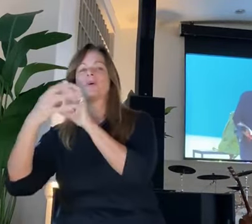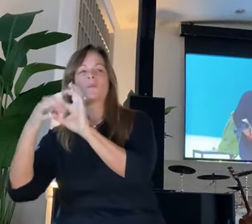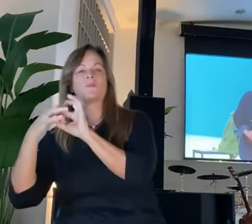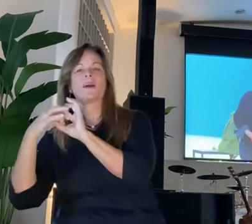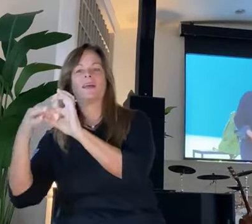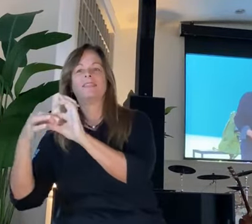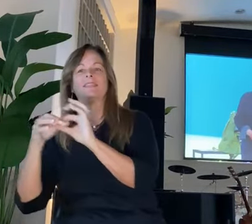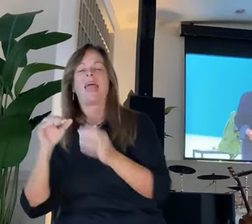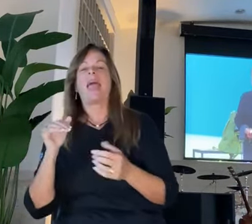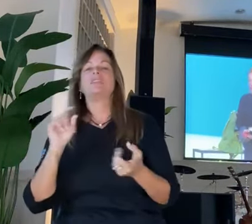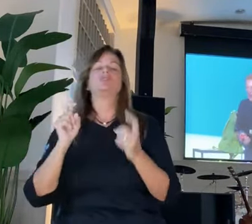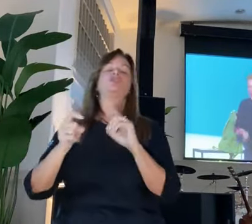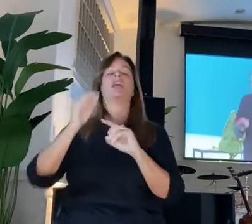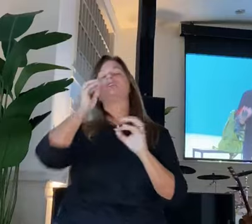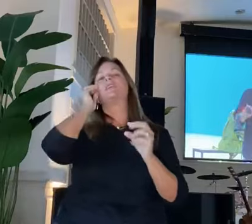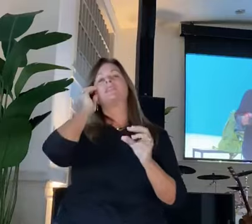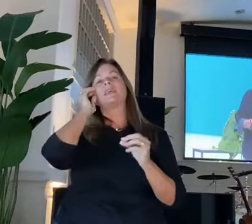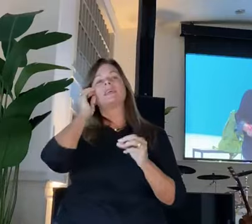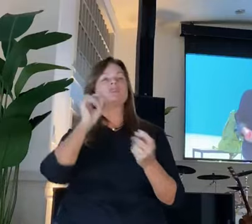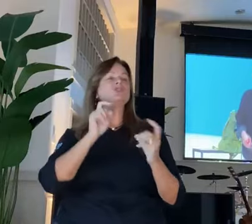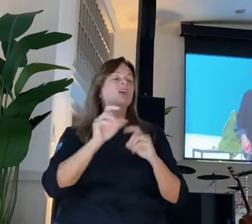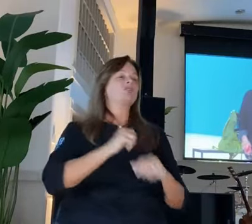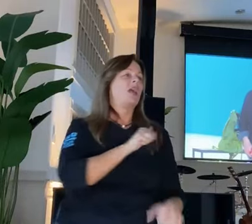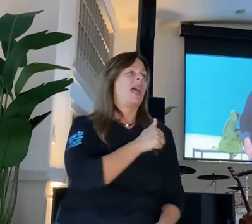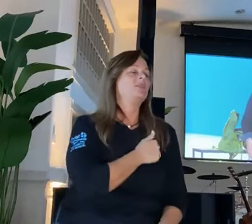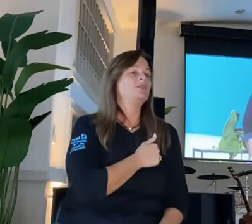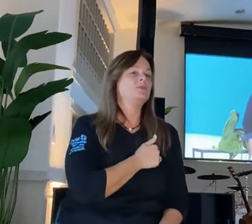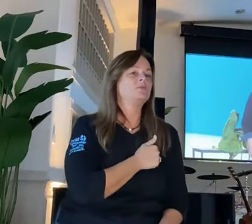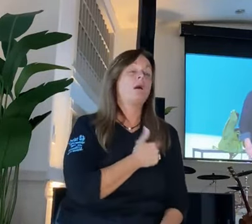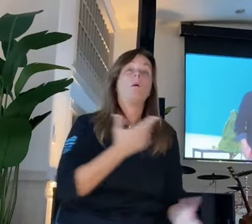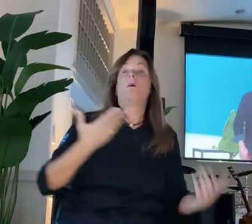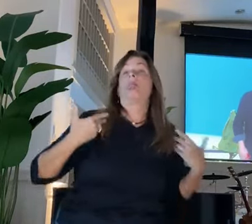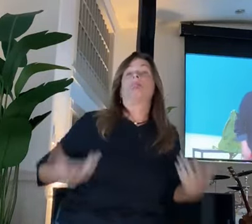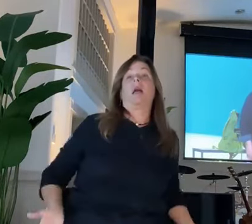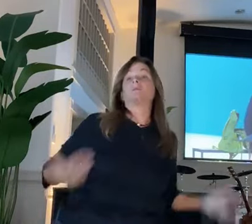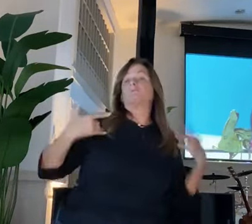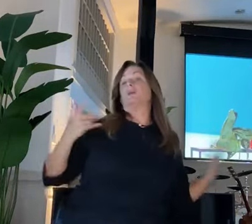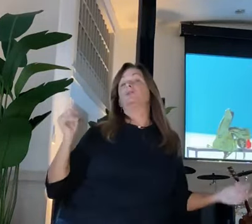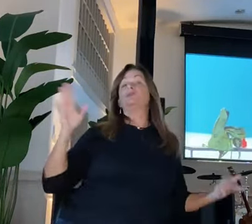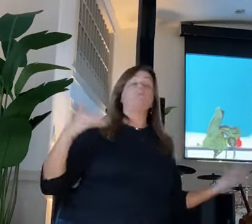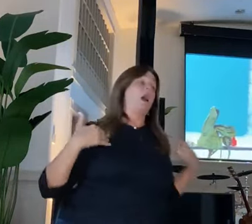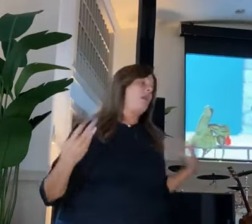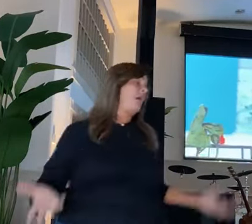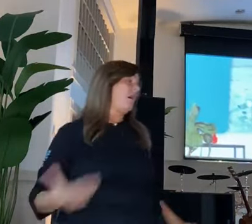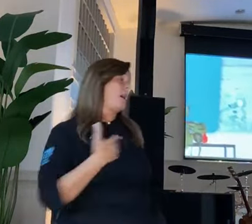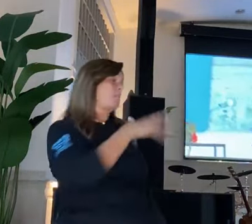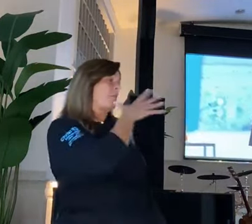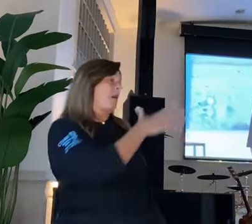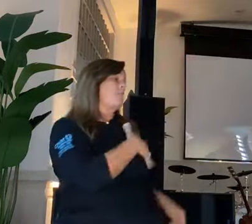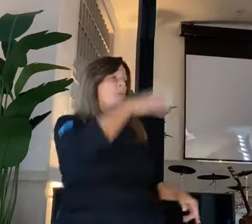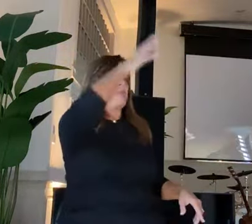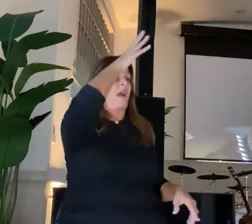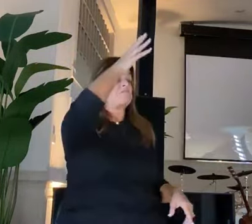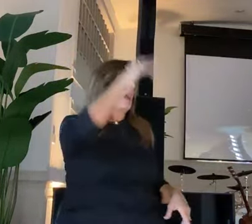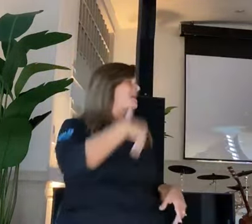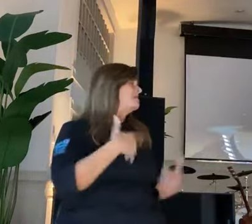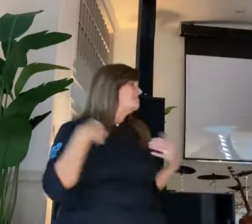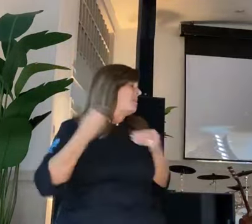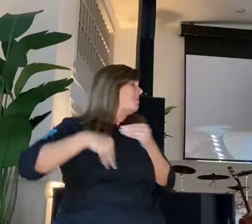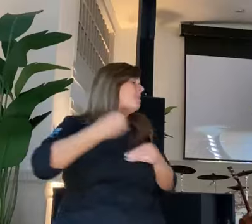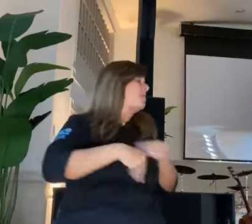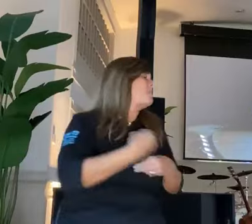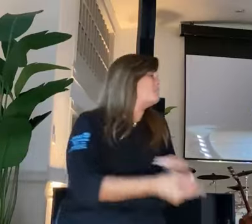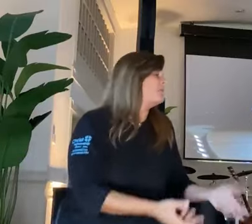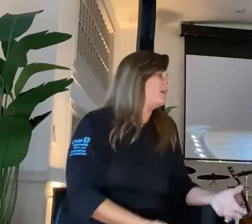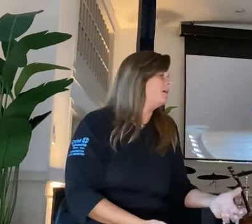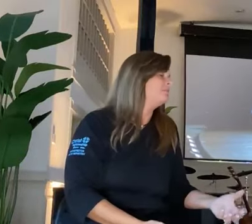let Him change your thinking, to change your attitude. So, no, that's just the way I am, that's the way my man was and my happy was, and that's just the way. Well,